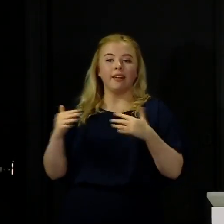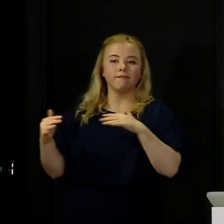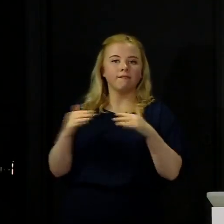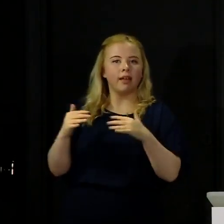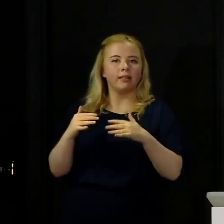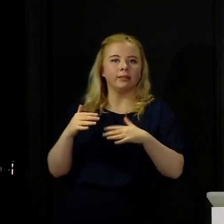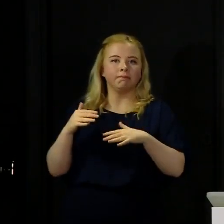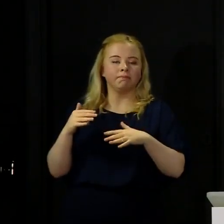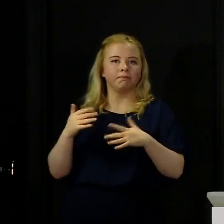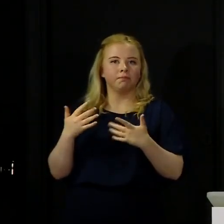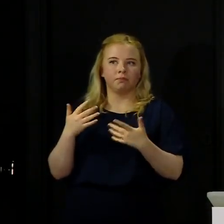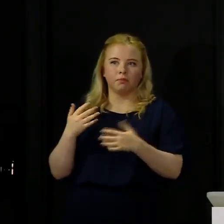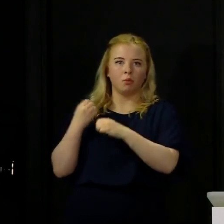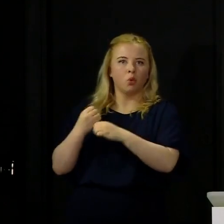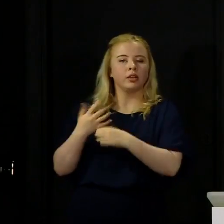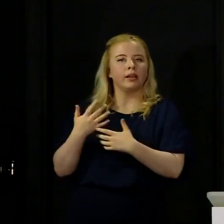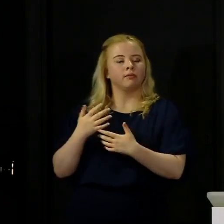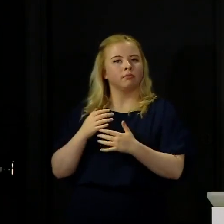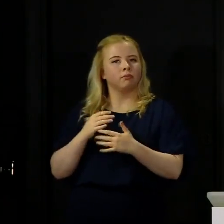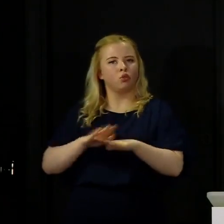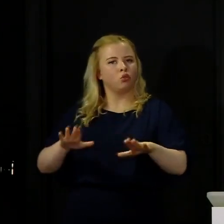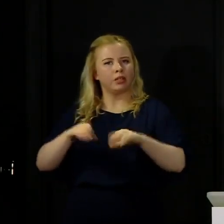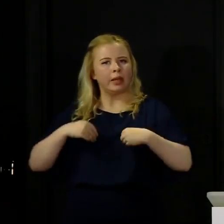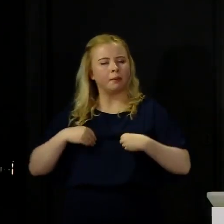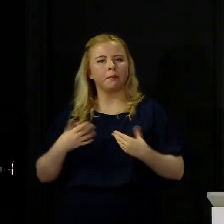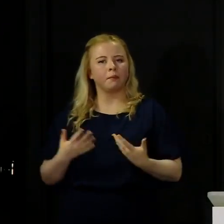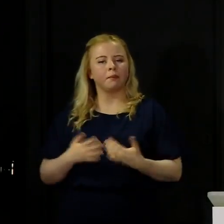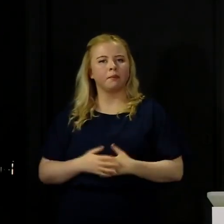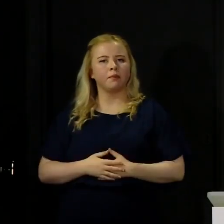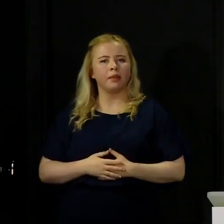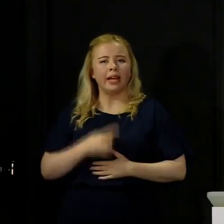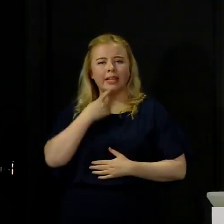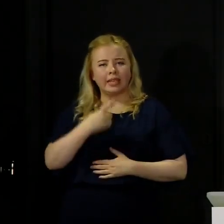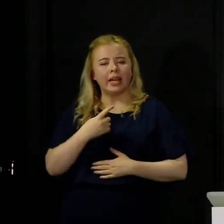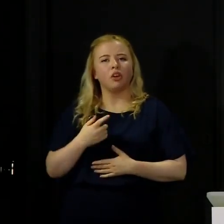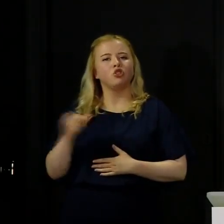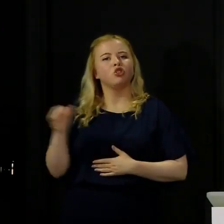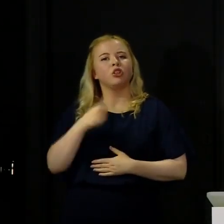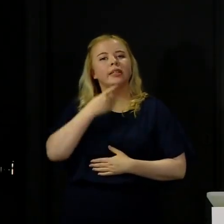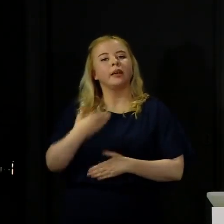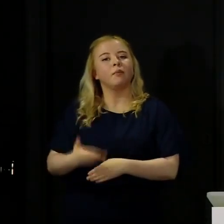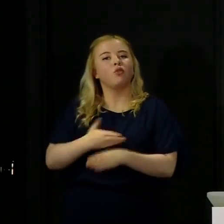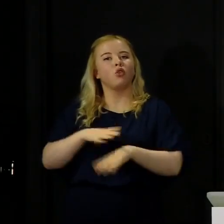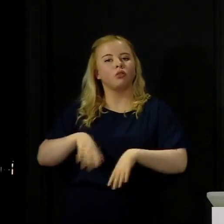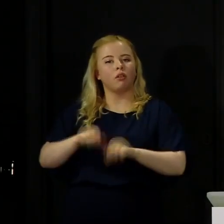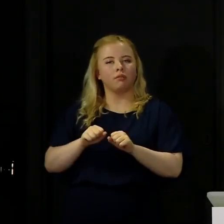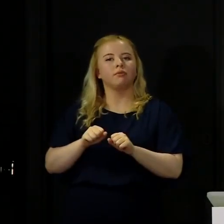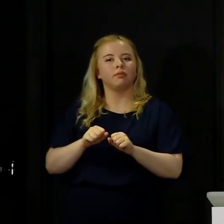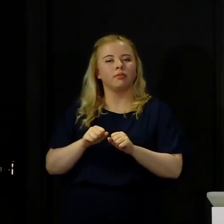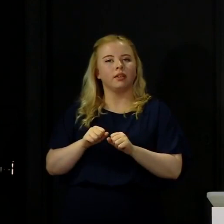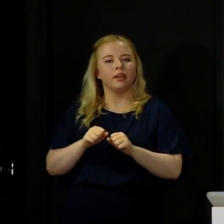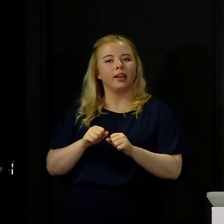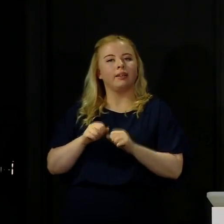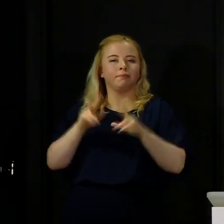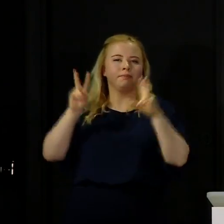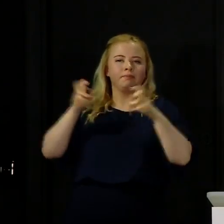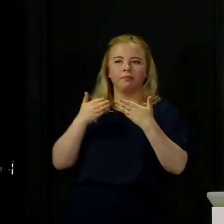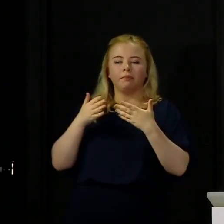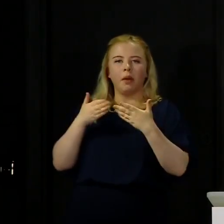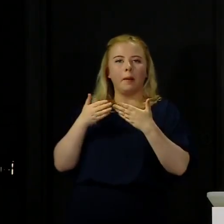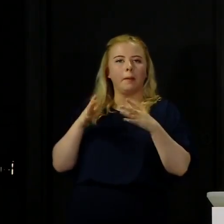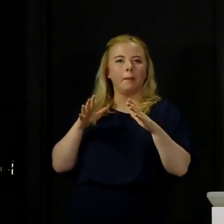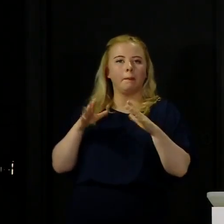is never acceptable. And I should say before going on to this, that in terms of mass protest generally,